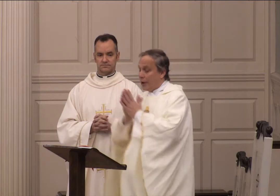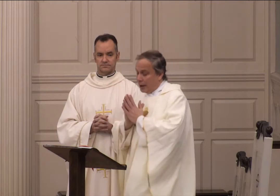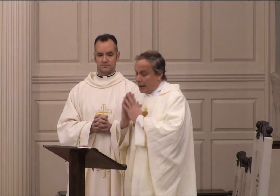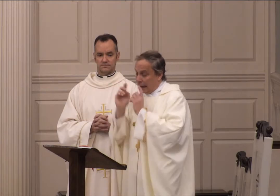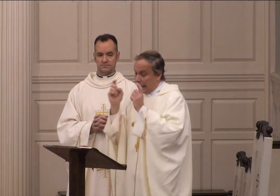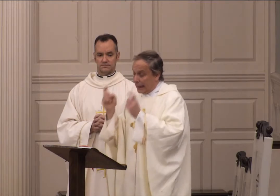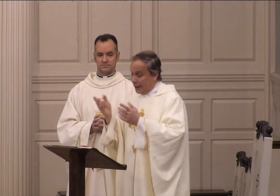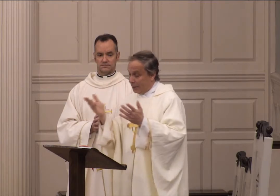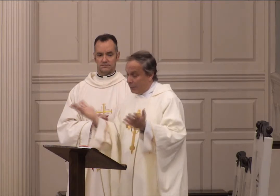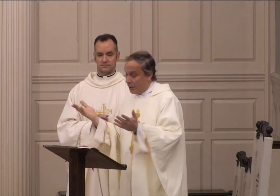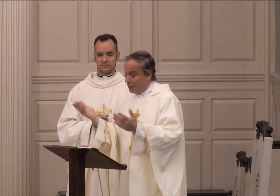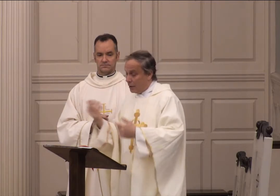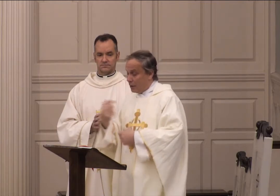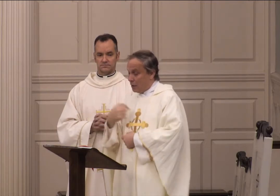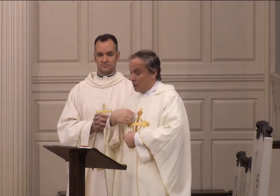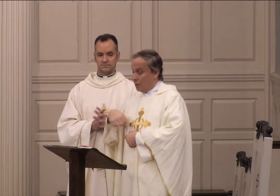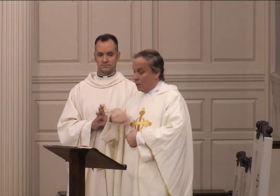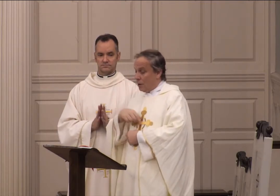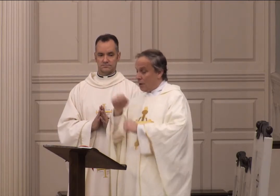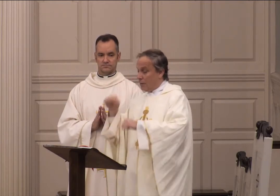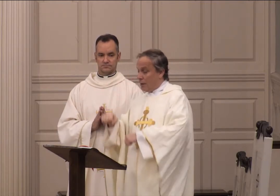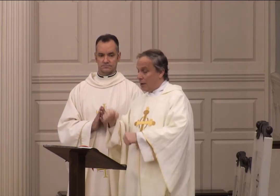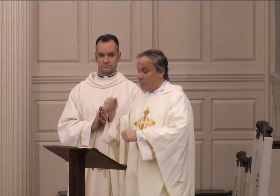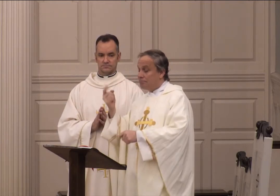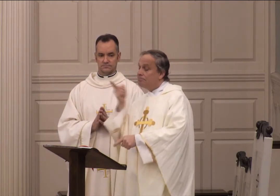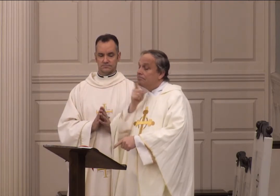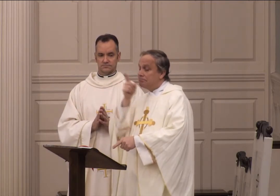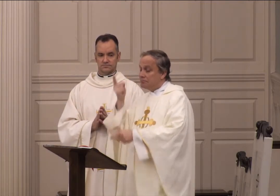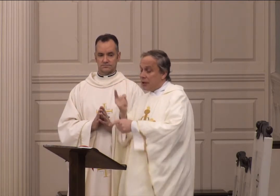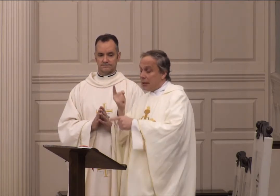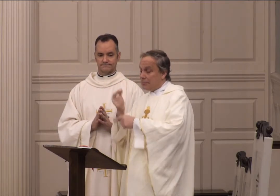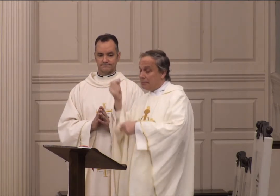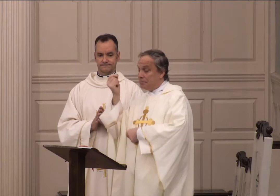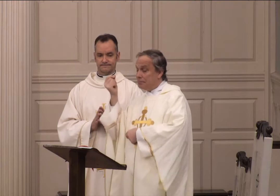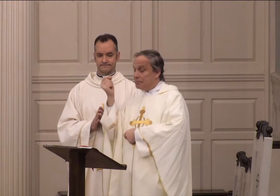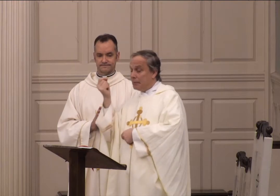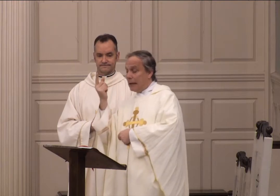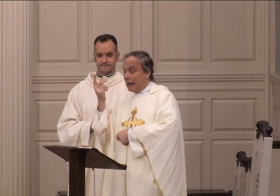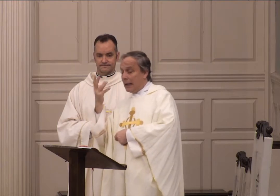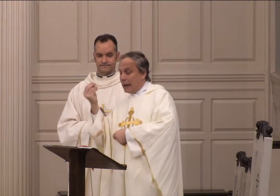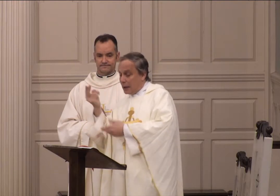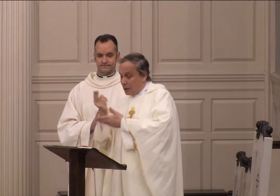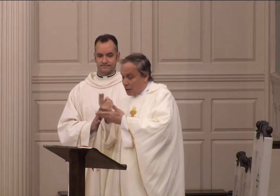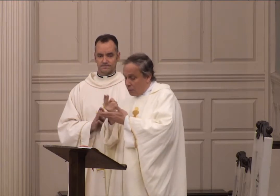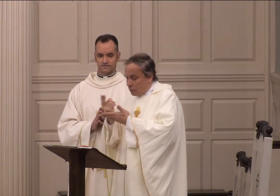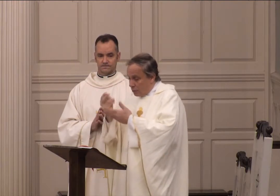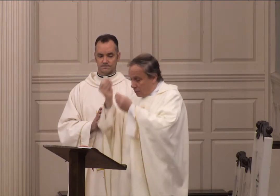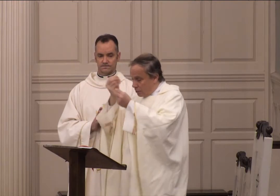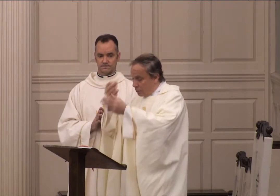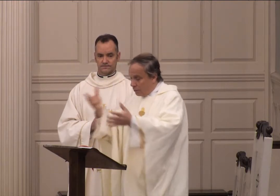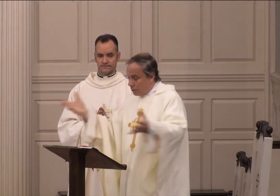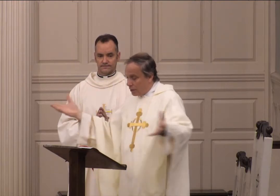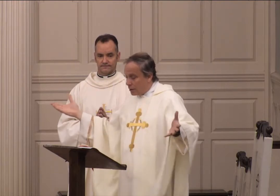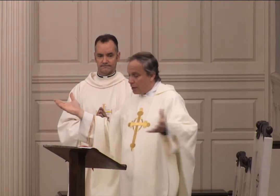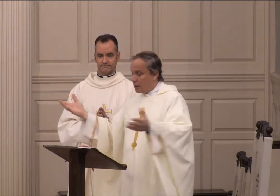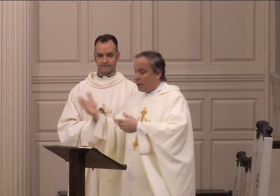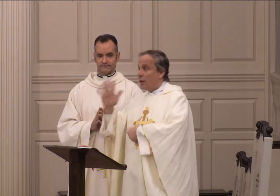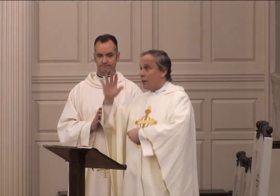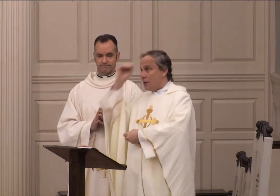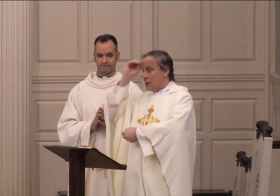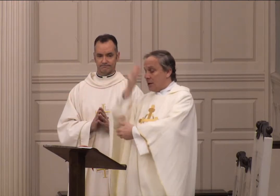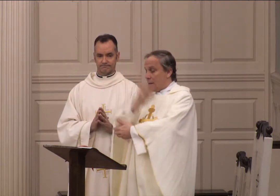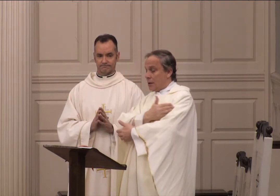Grant, we pray, Almighty God, that we may rightly understand and truthfully profess the divinity of your